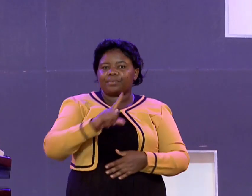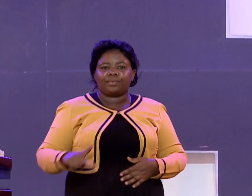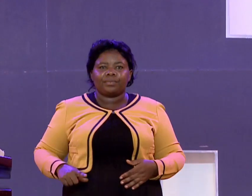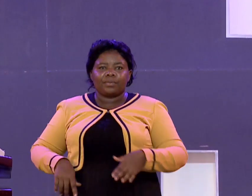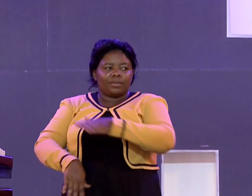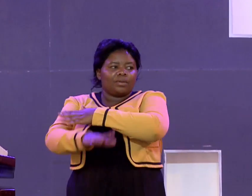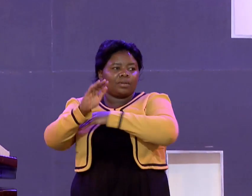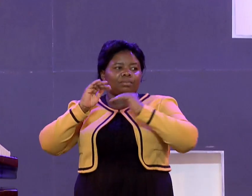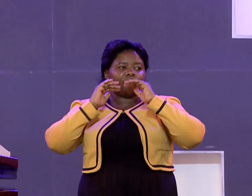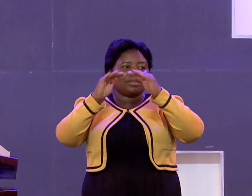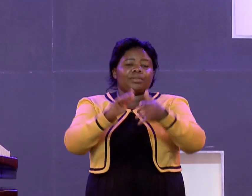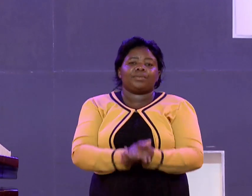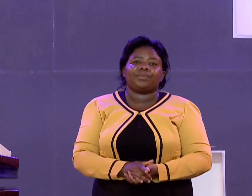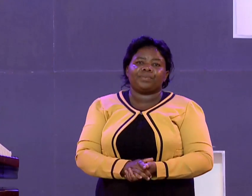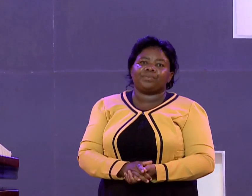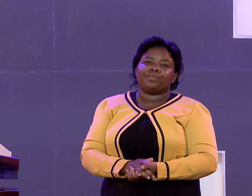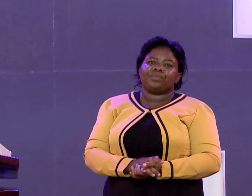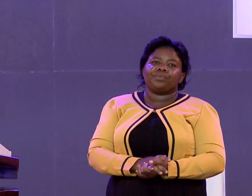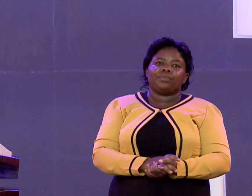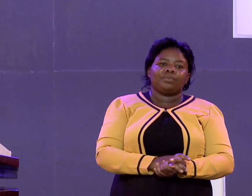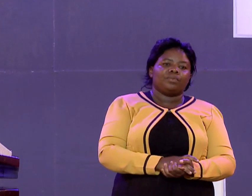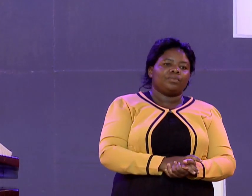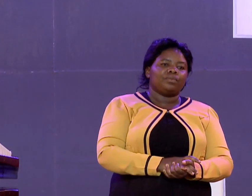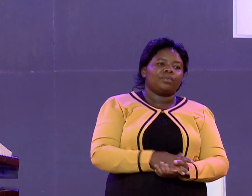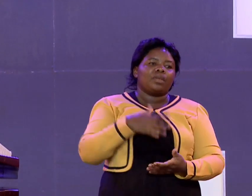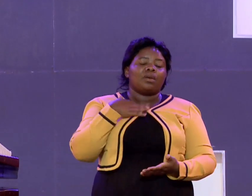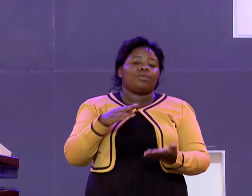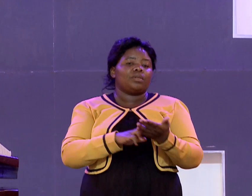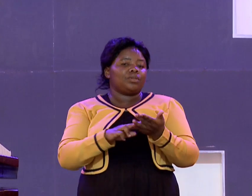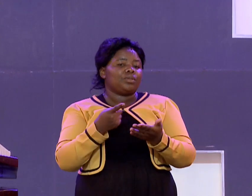God bless you. I want to use this